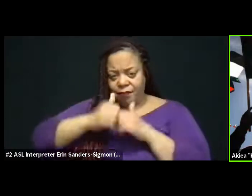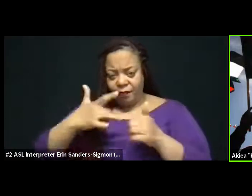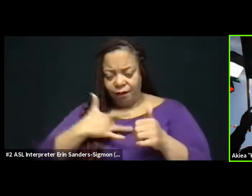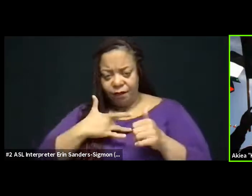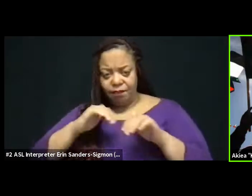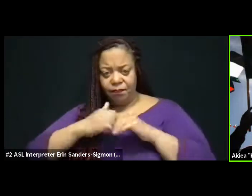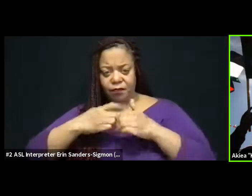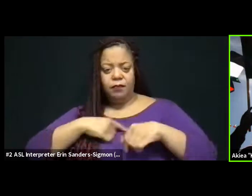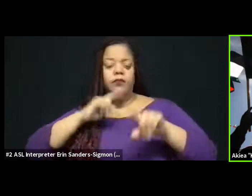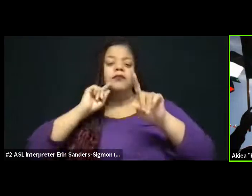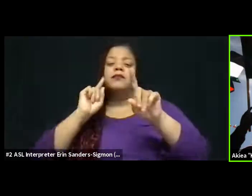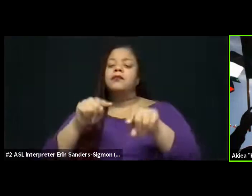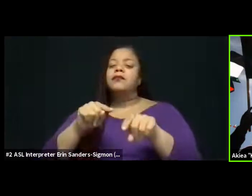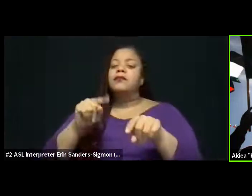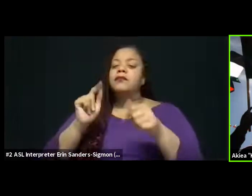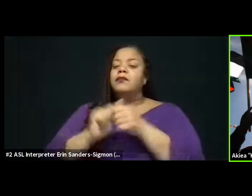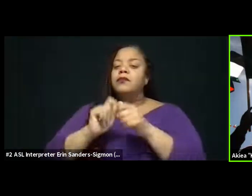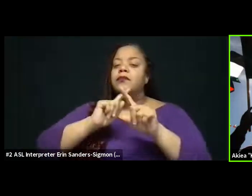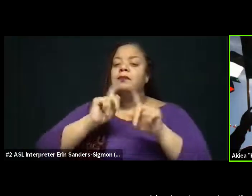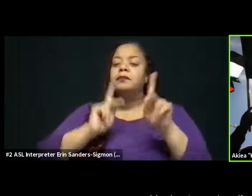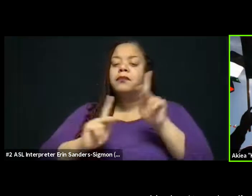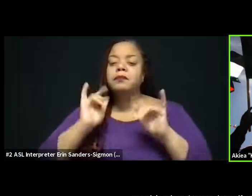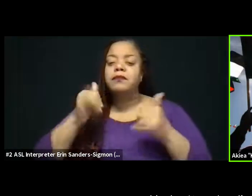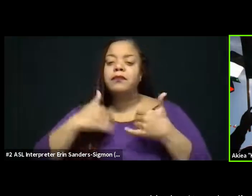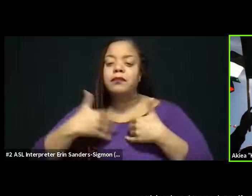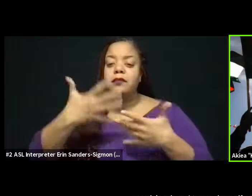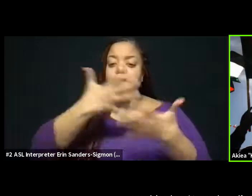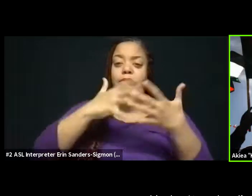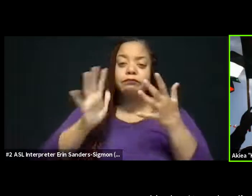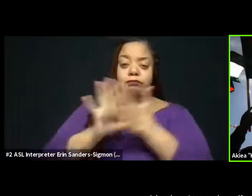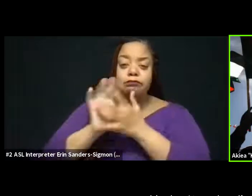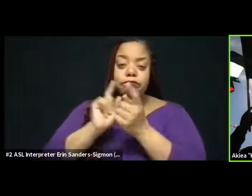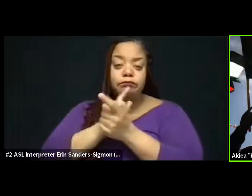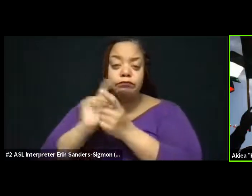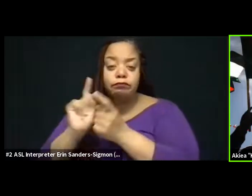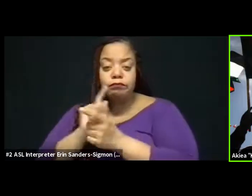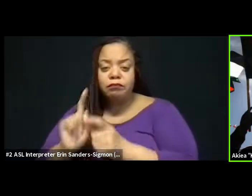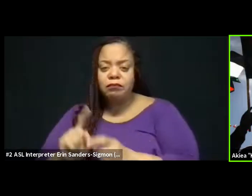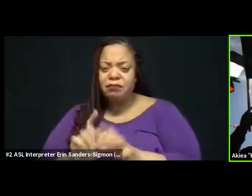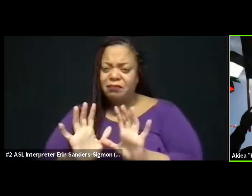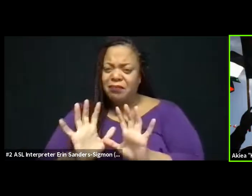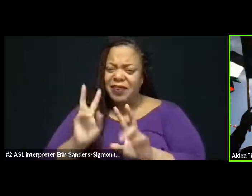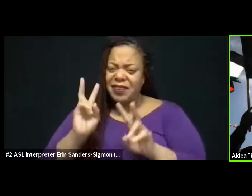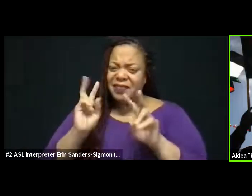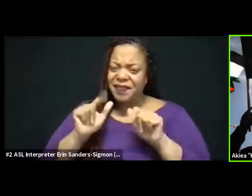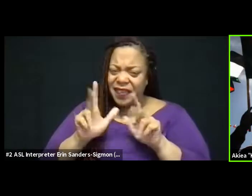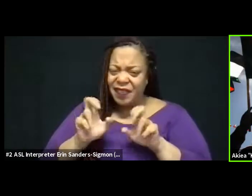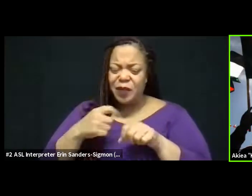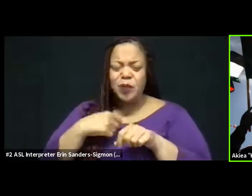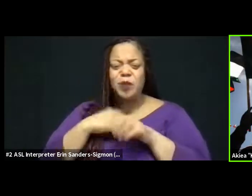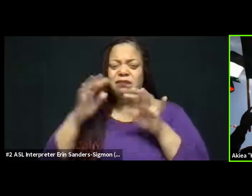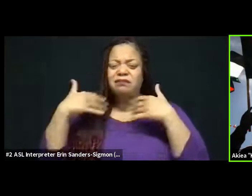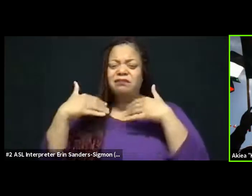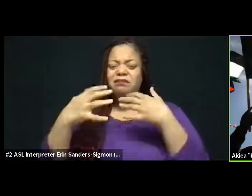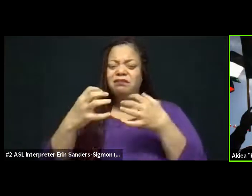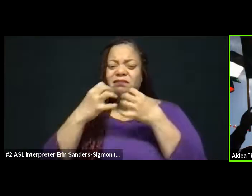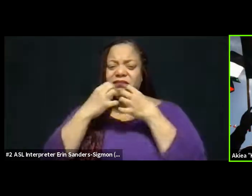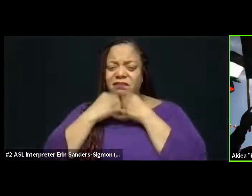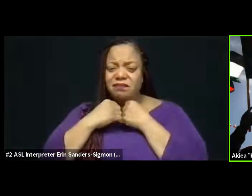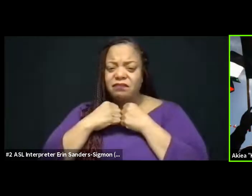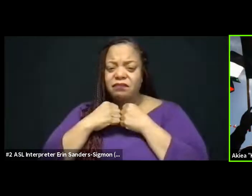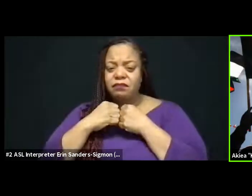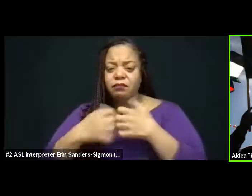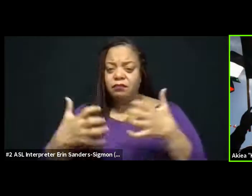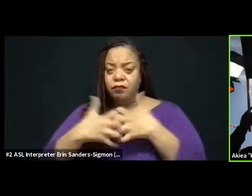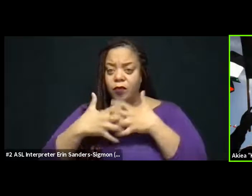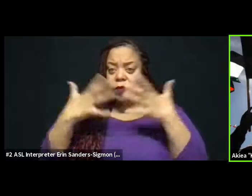with. What are our values? Are our values in alignment with what we're not only just saying, because a lot of people talk a lot